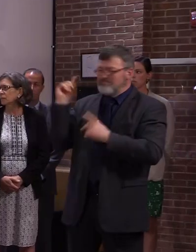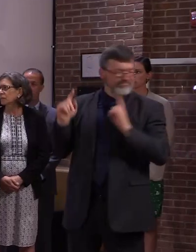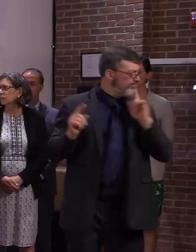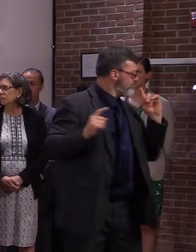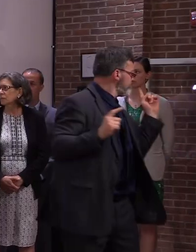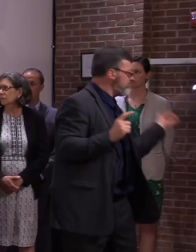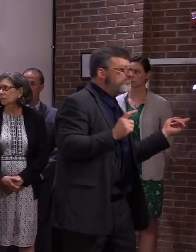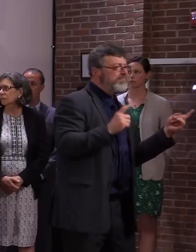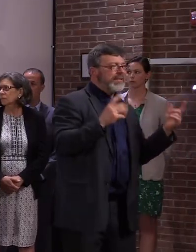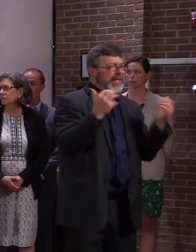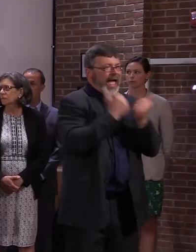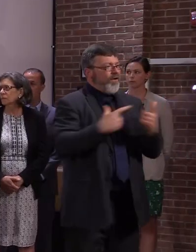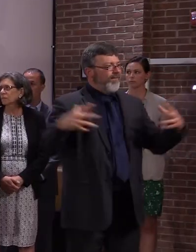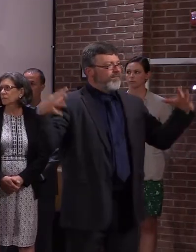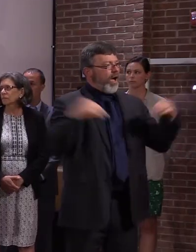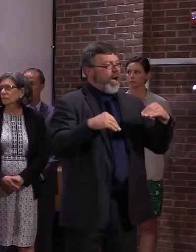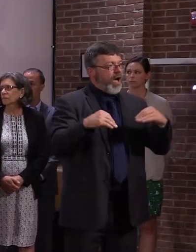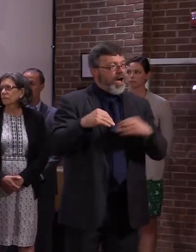add to the?